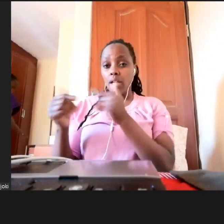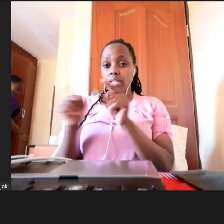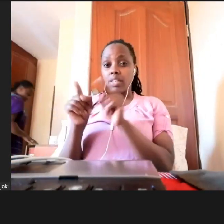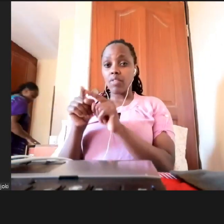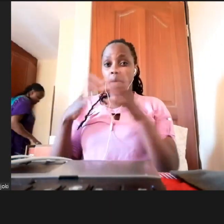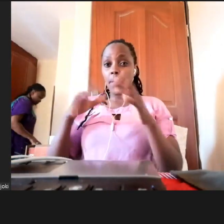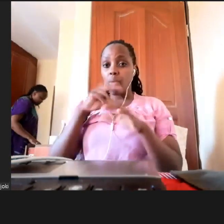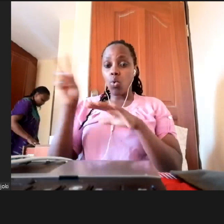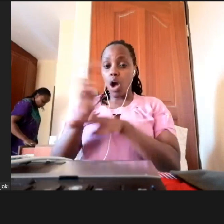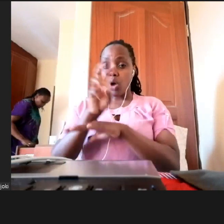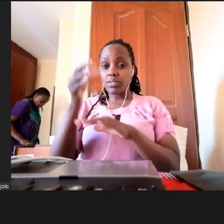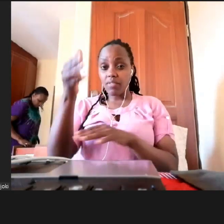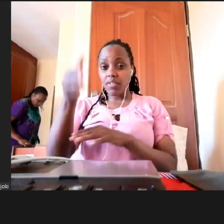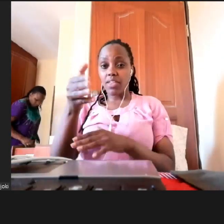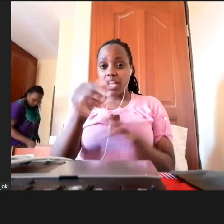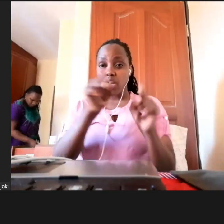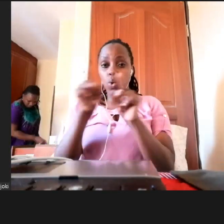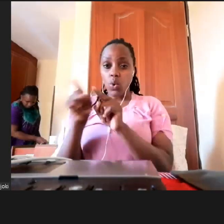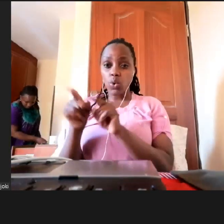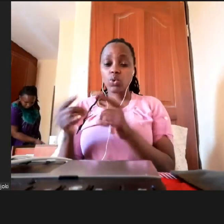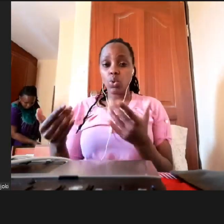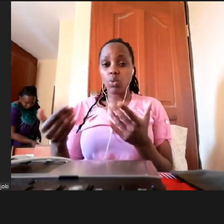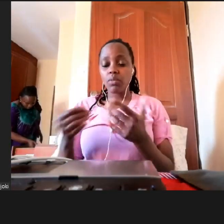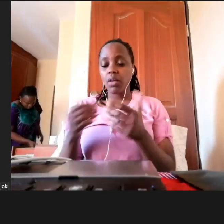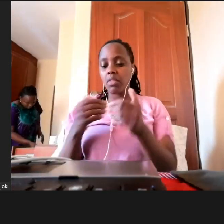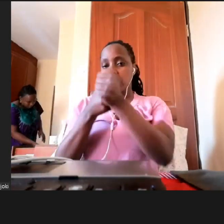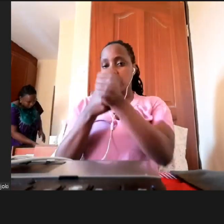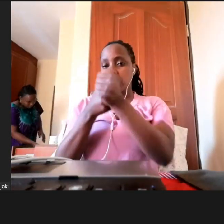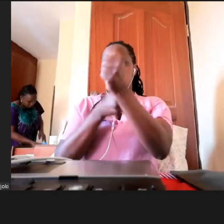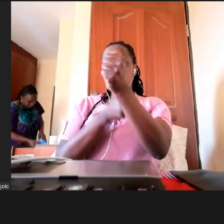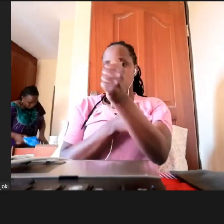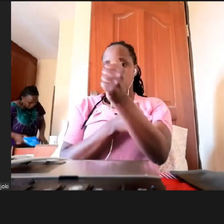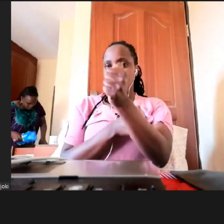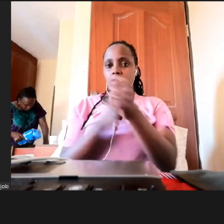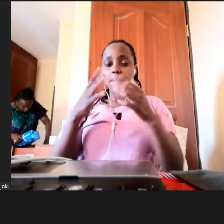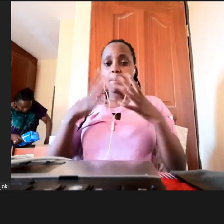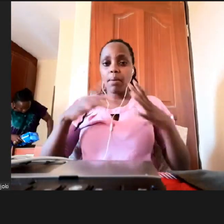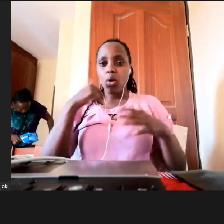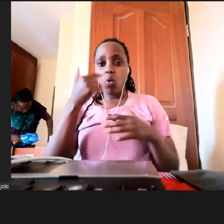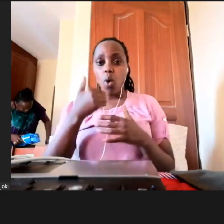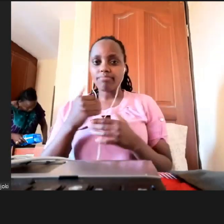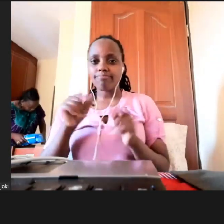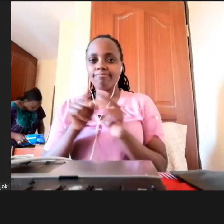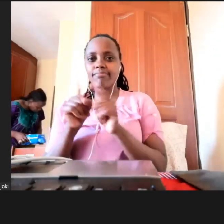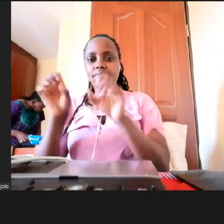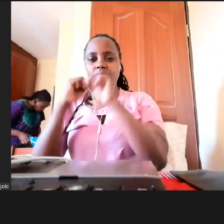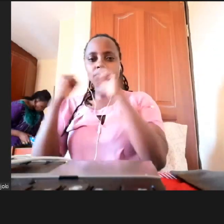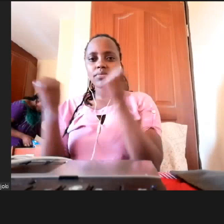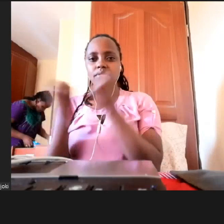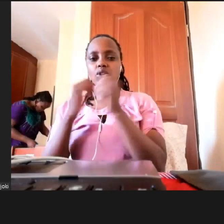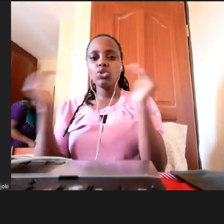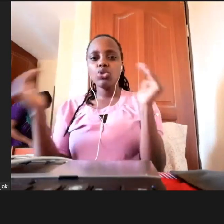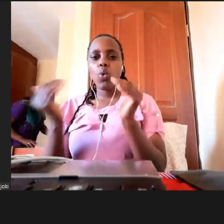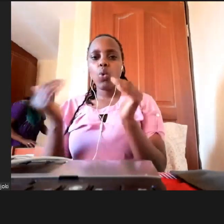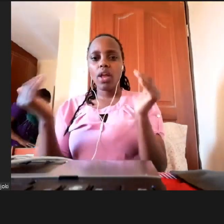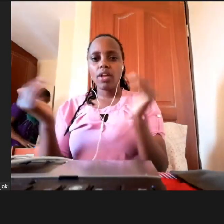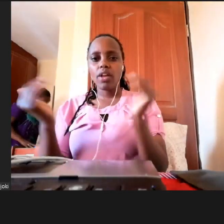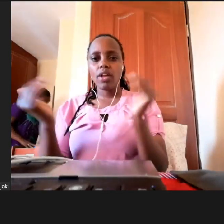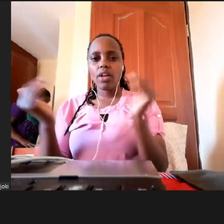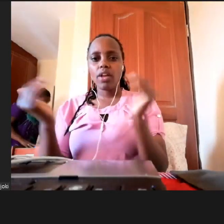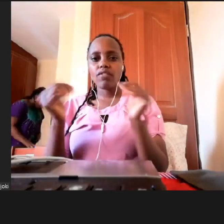observers and kind of backup facilitators to the social welfare. And we